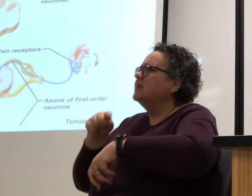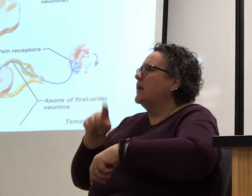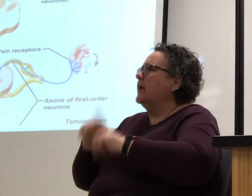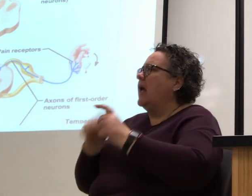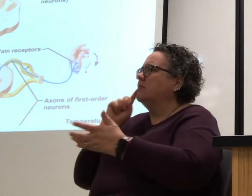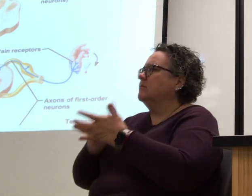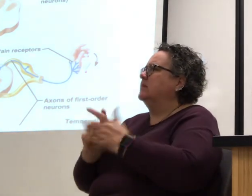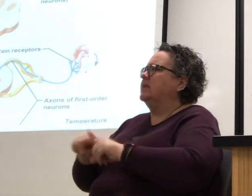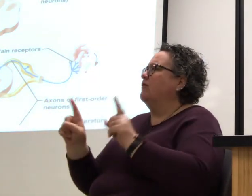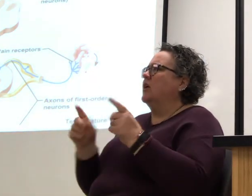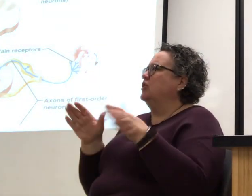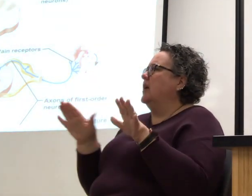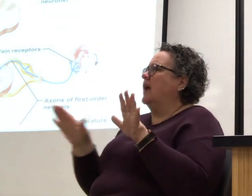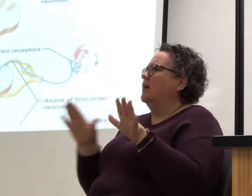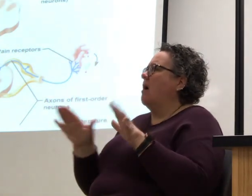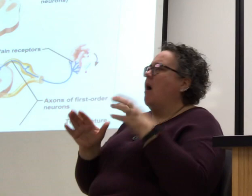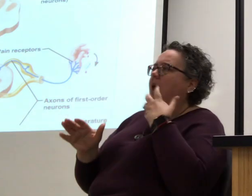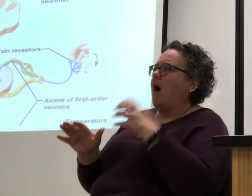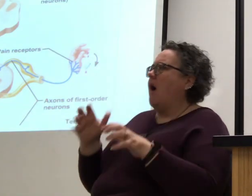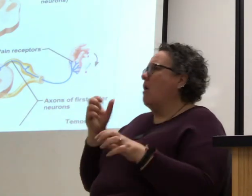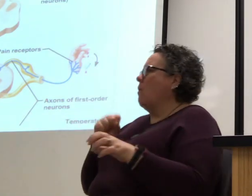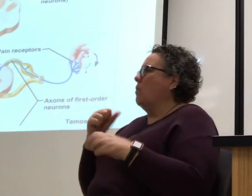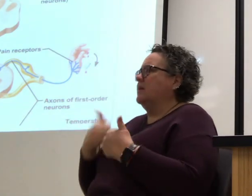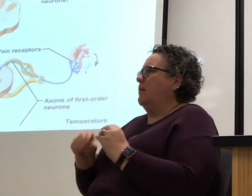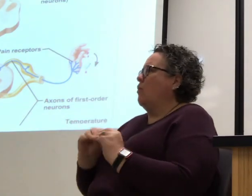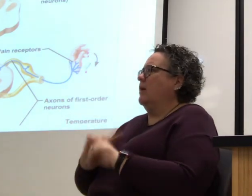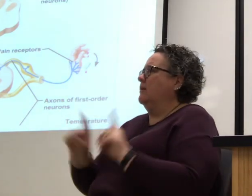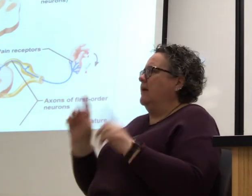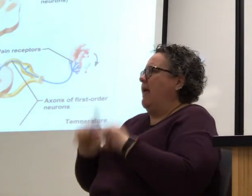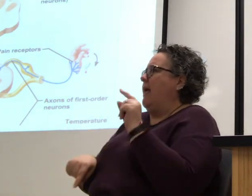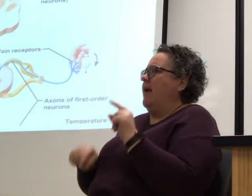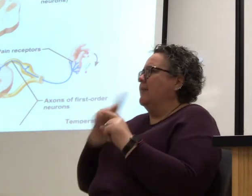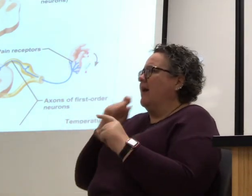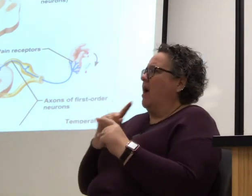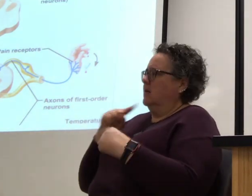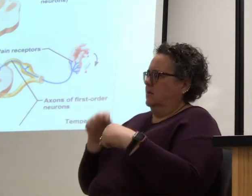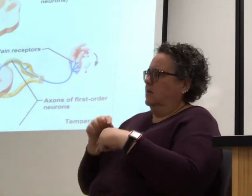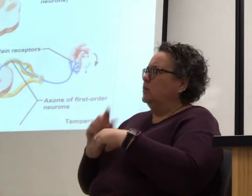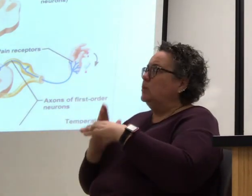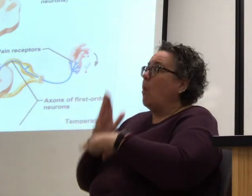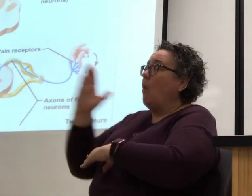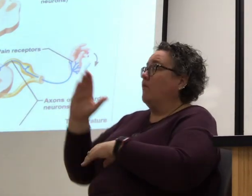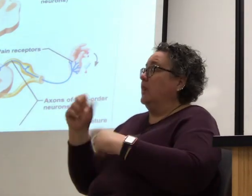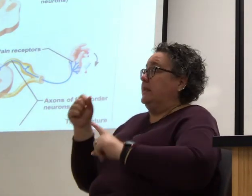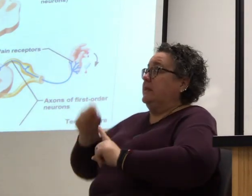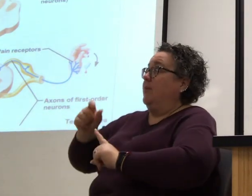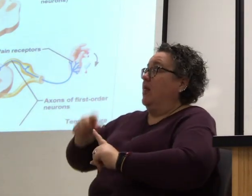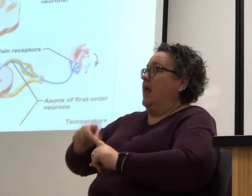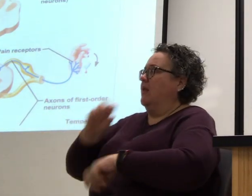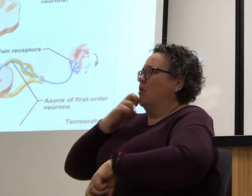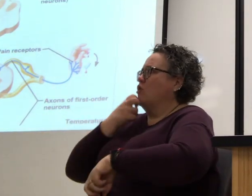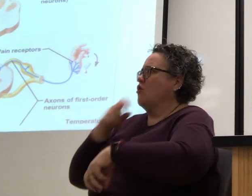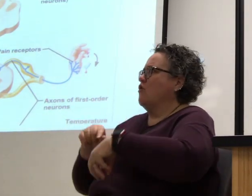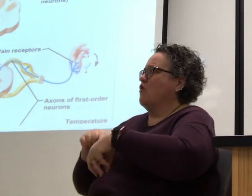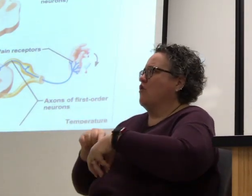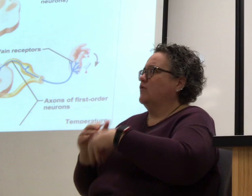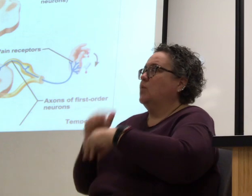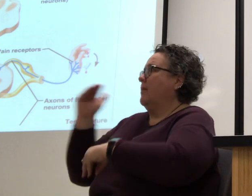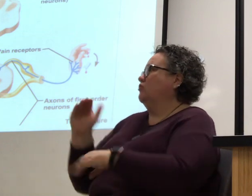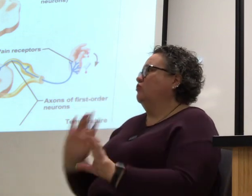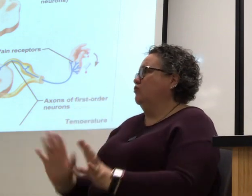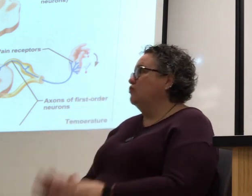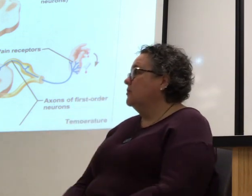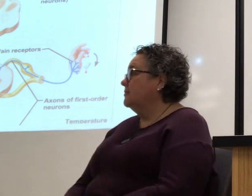So if you take me for 431, you can look forward to that. The cold pressor test. It's always a fun one. Okay, let's